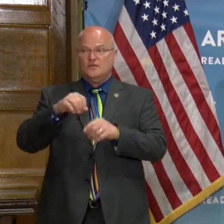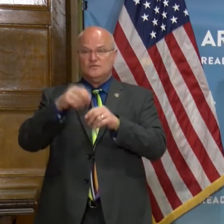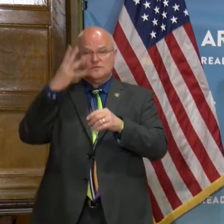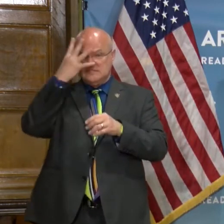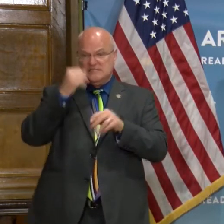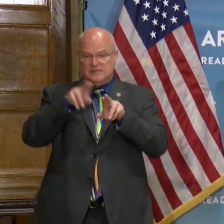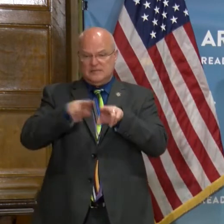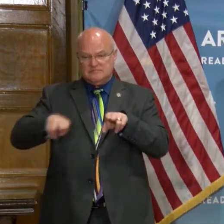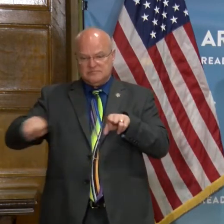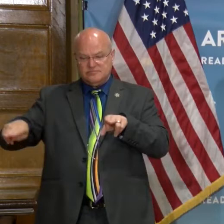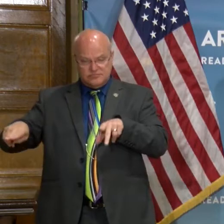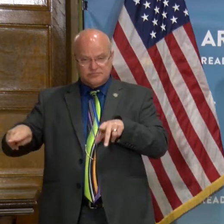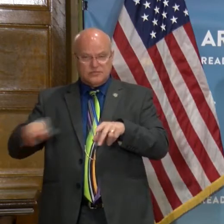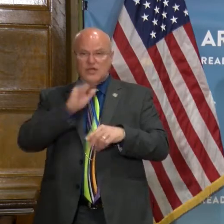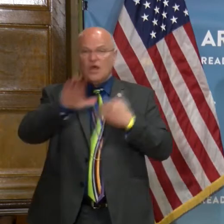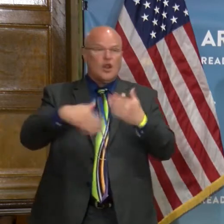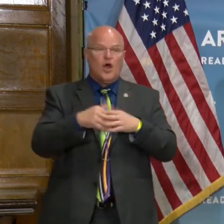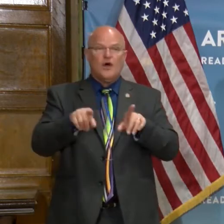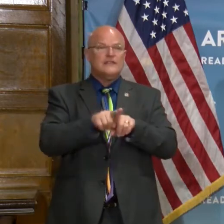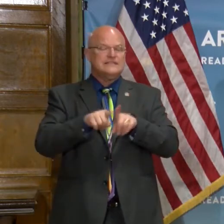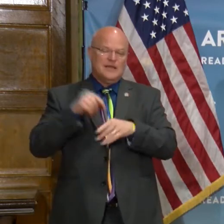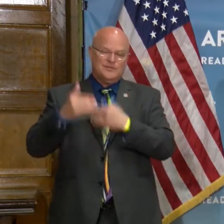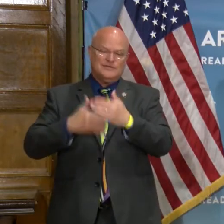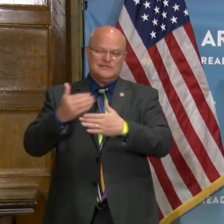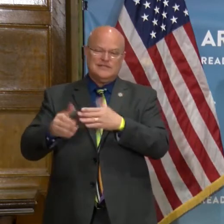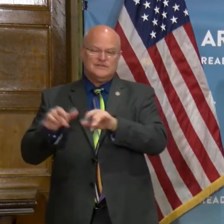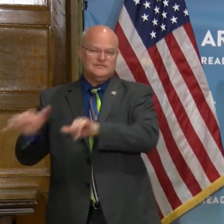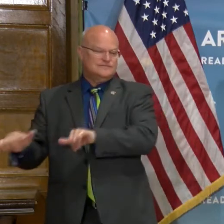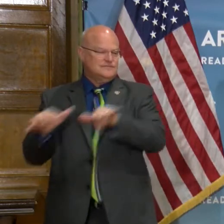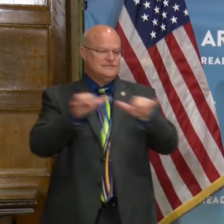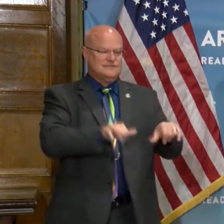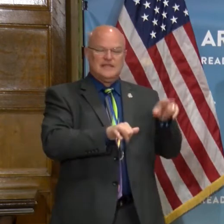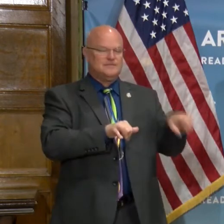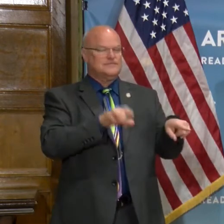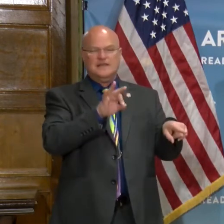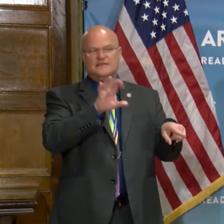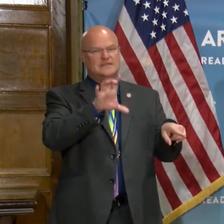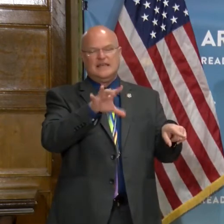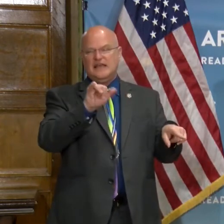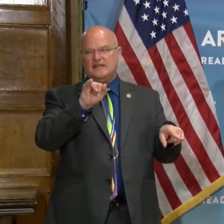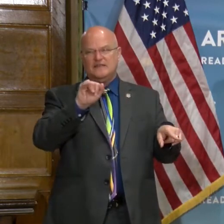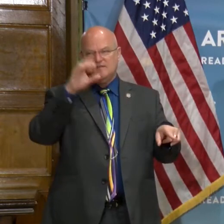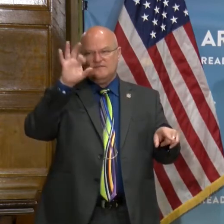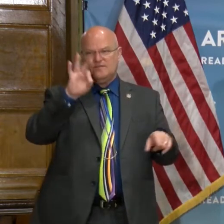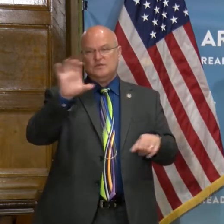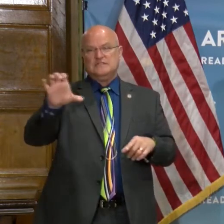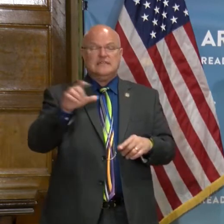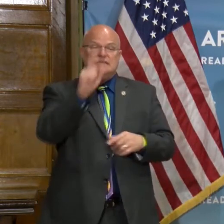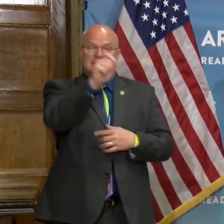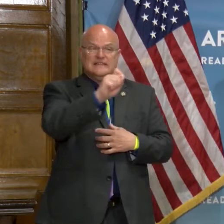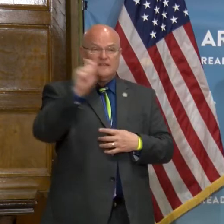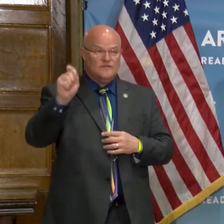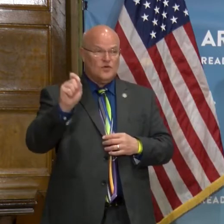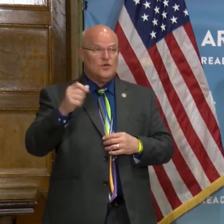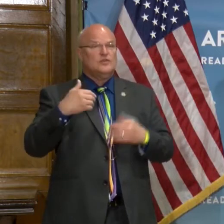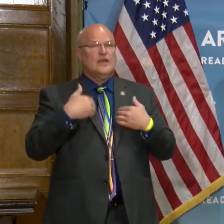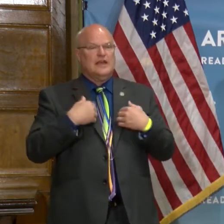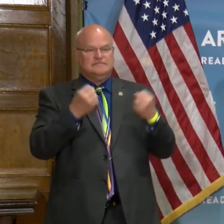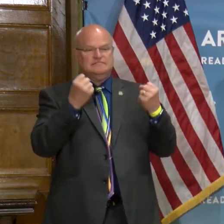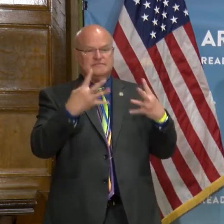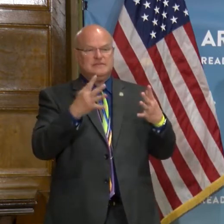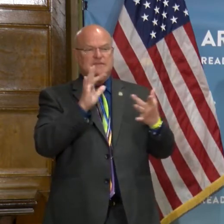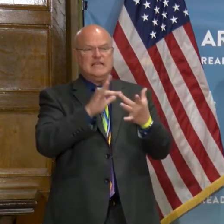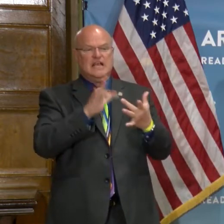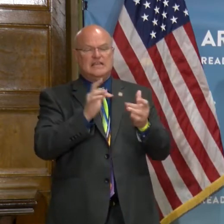barracks. Not all of the same procedures were followed at FCI and Forest City, and therefore you have a lot